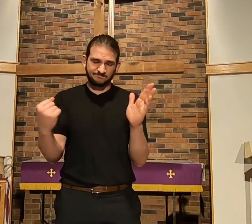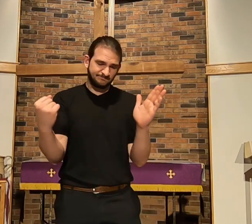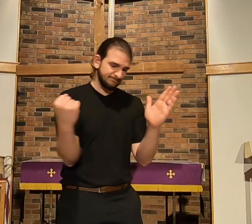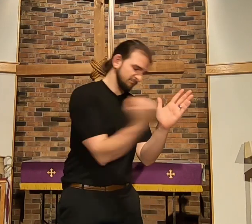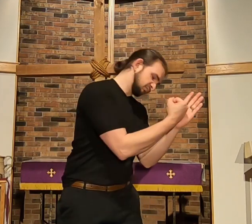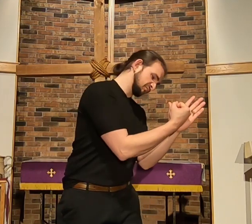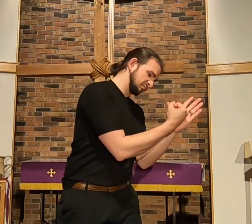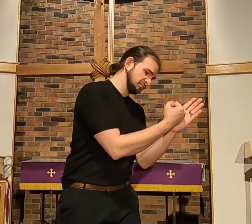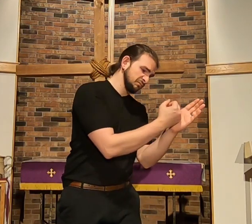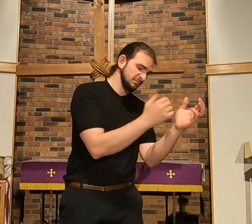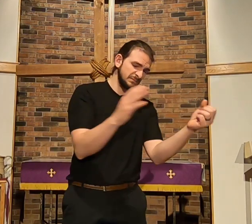cross.